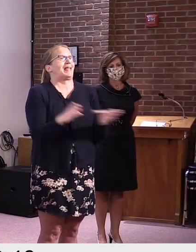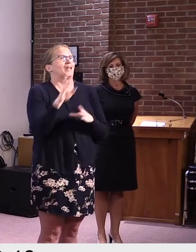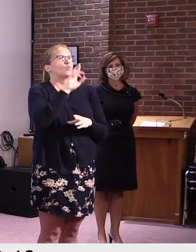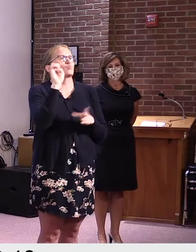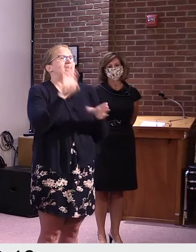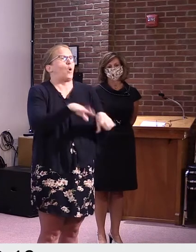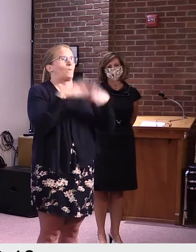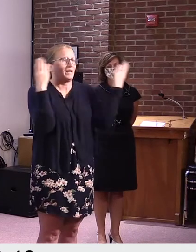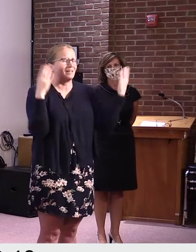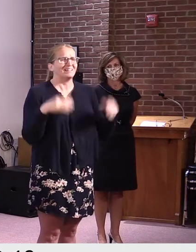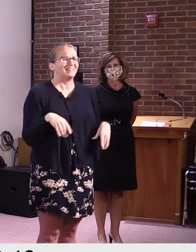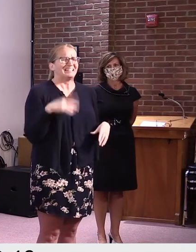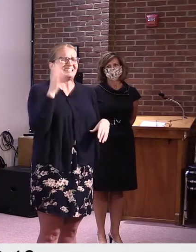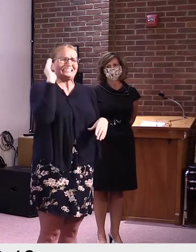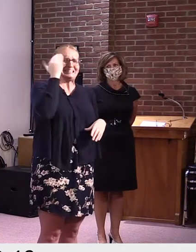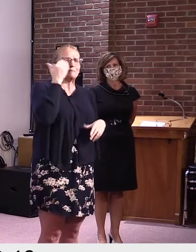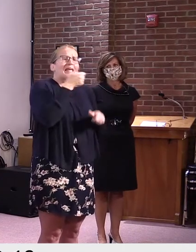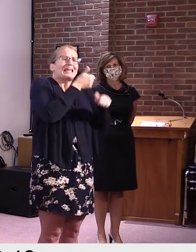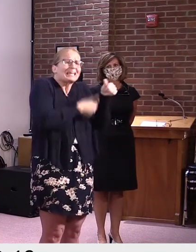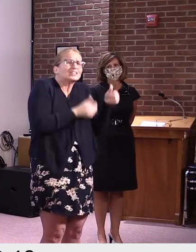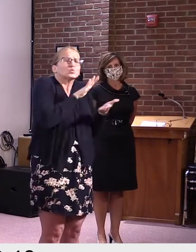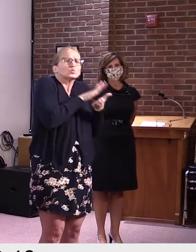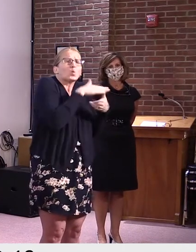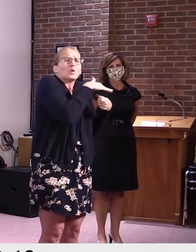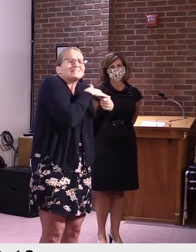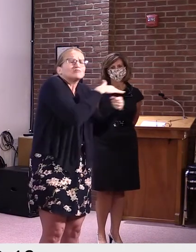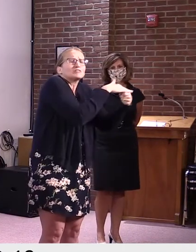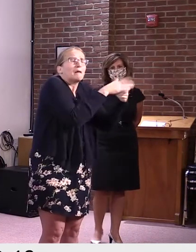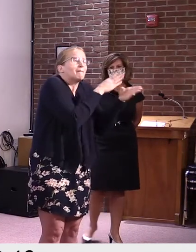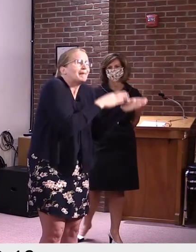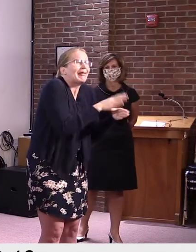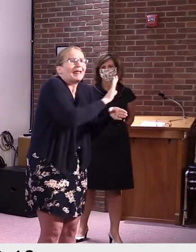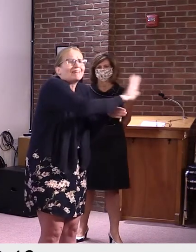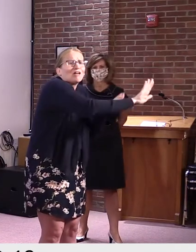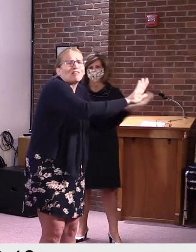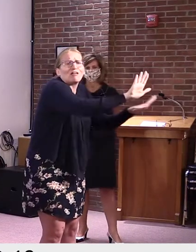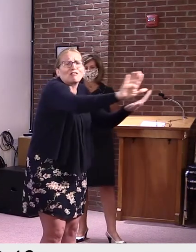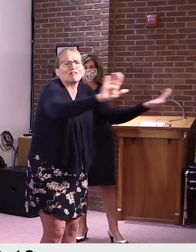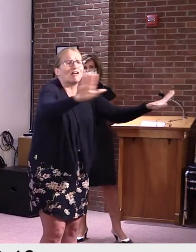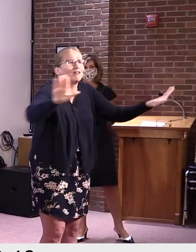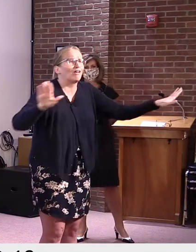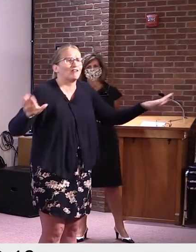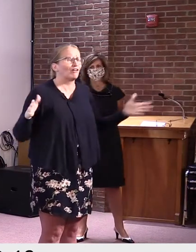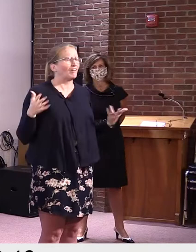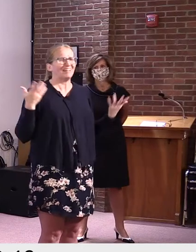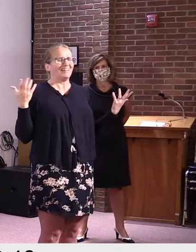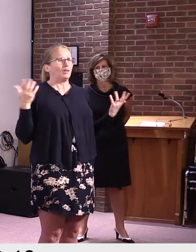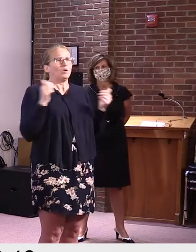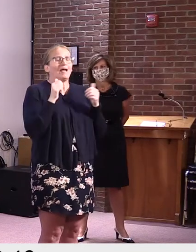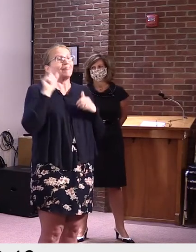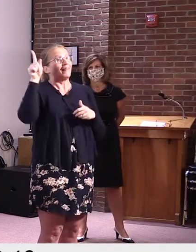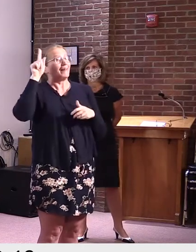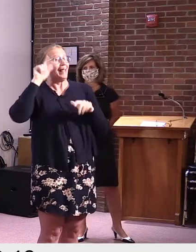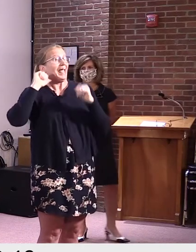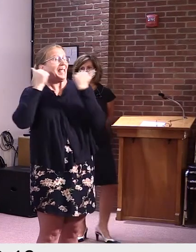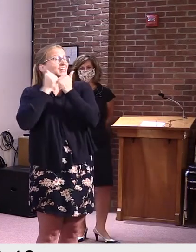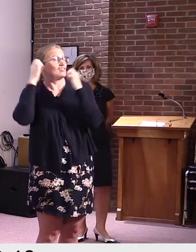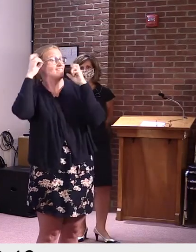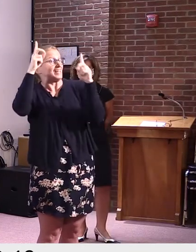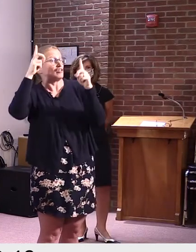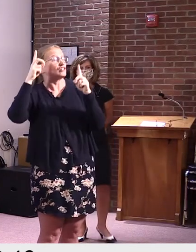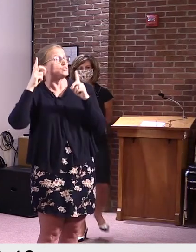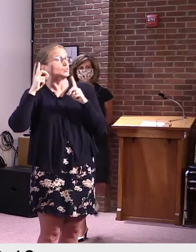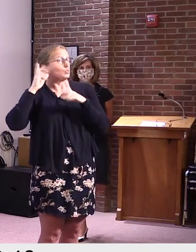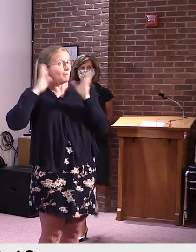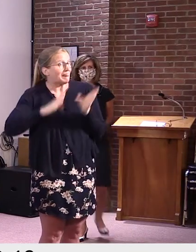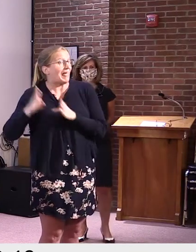to plan in isolation and for the Agency of Education to plan without input from people on the ground. Now, New Hampshire is doing